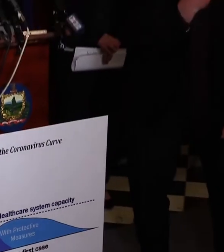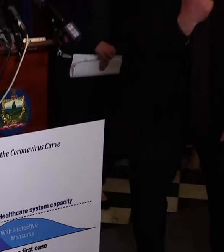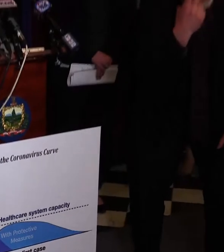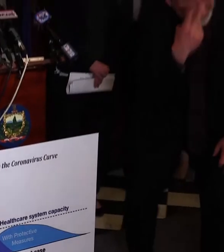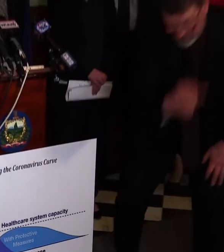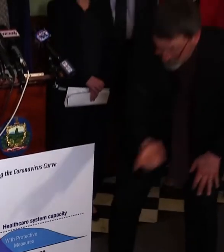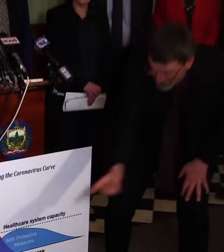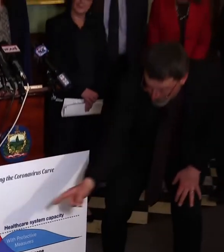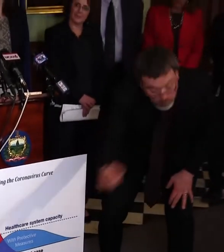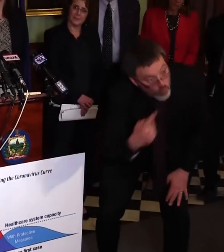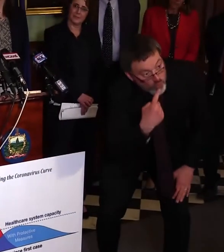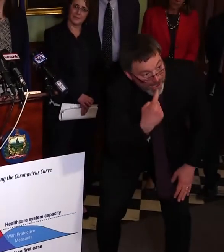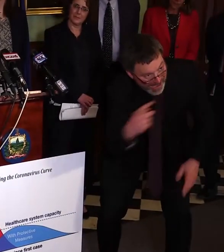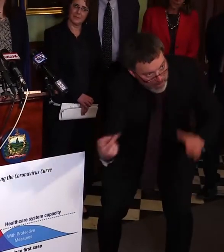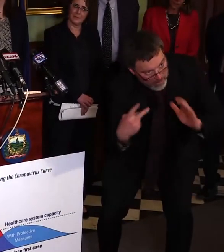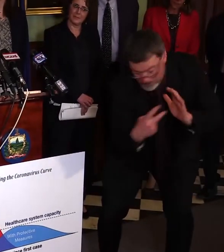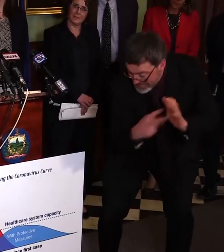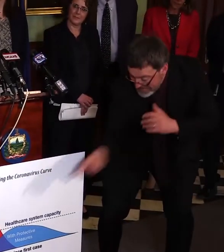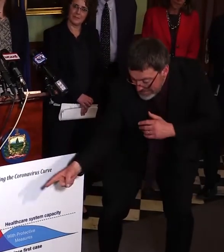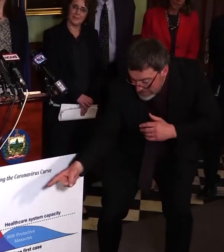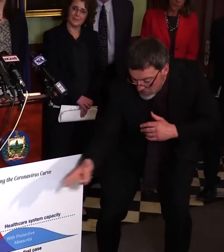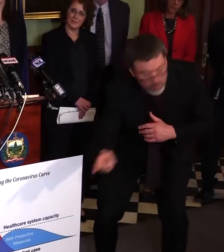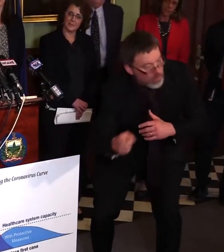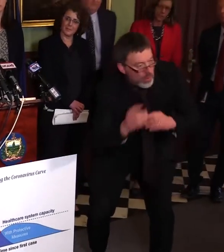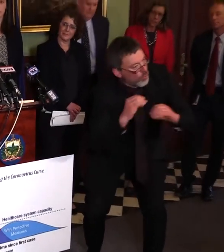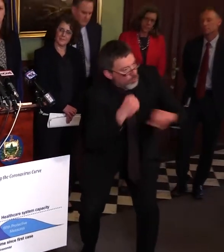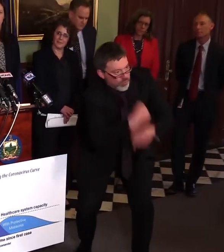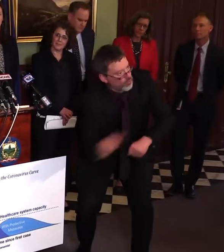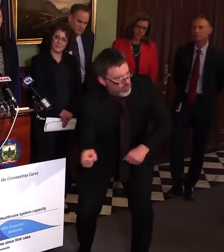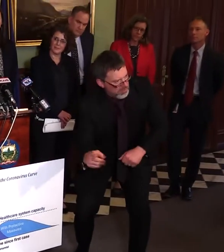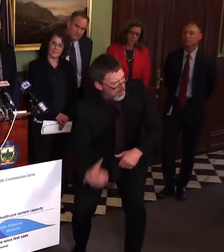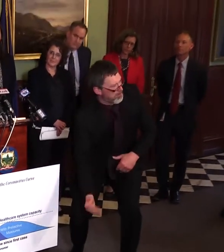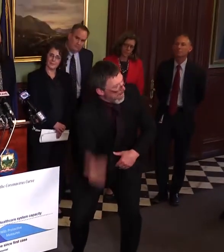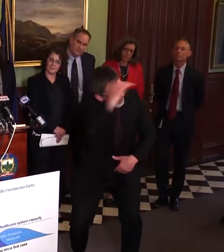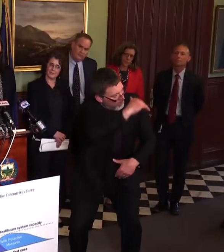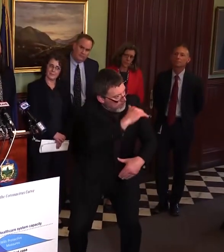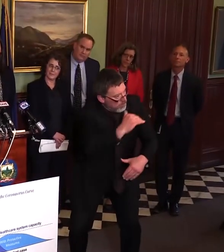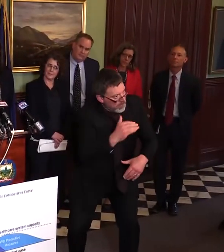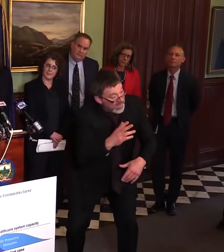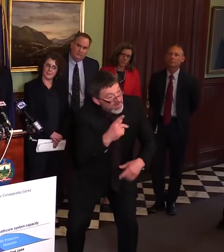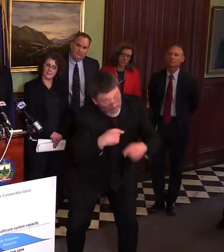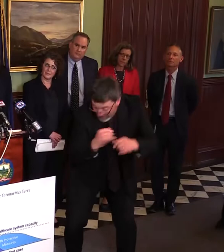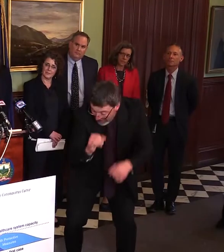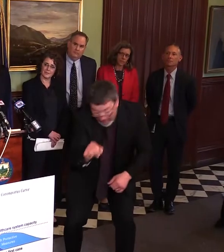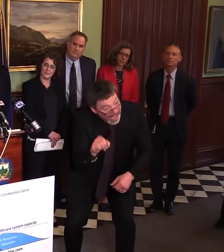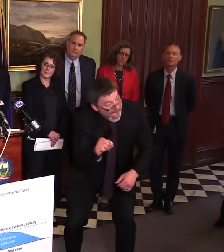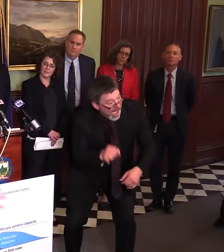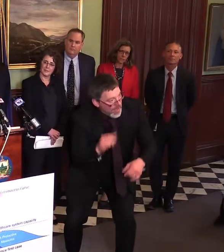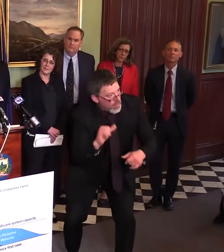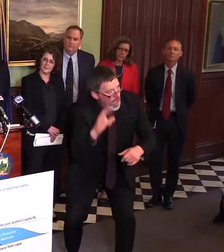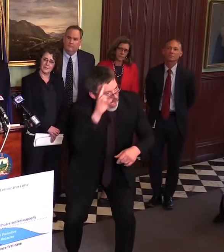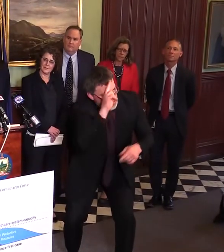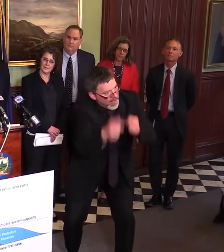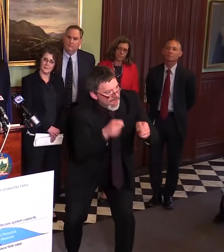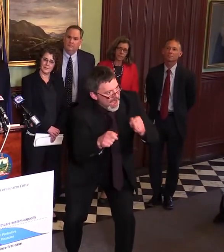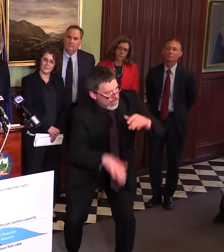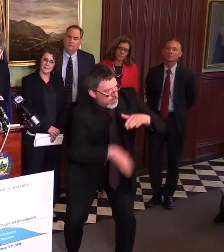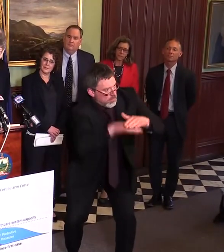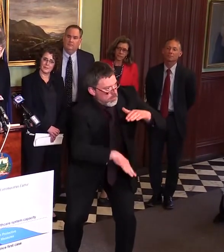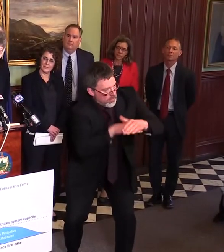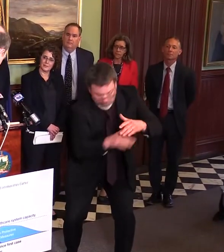time. And for the sake of this discussion, the amount of time doesn't matter. We can call it weeks, we can call it